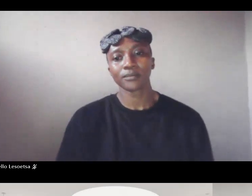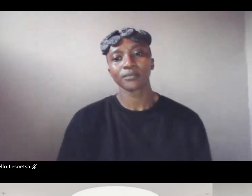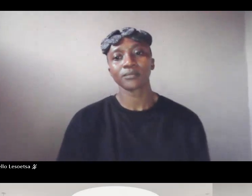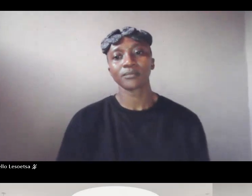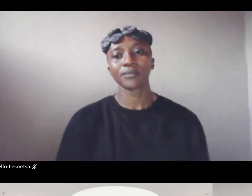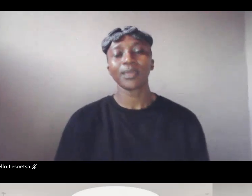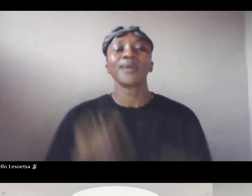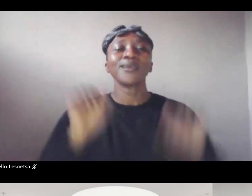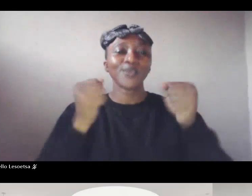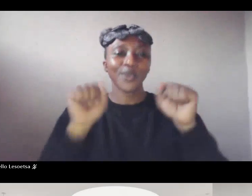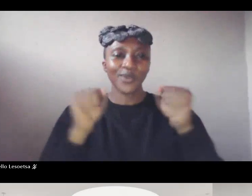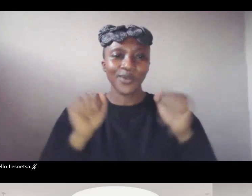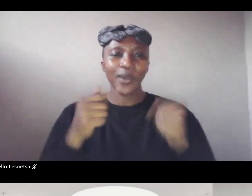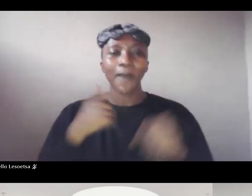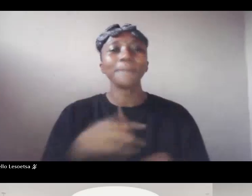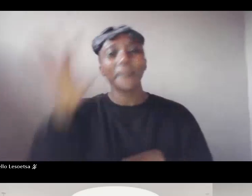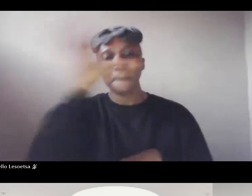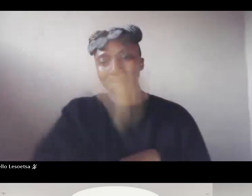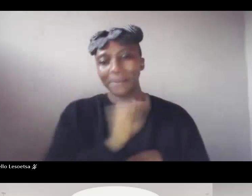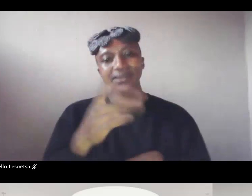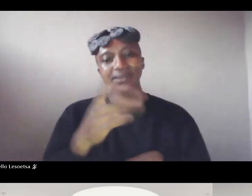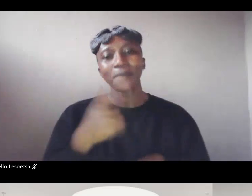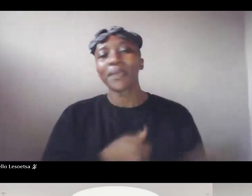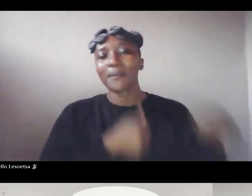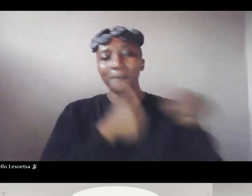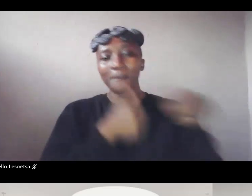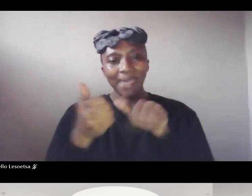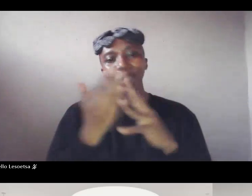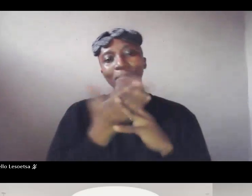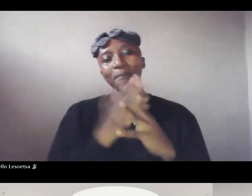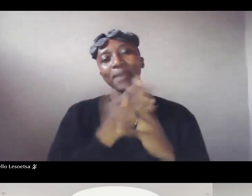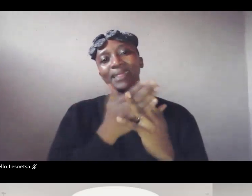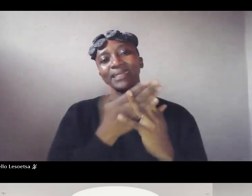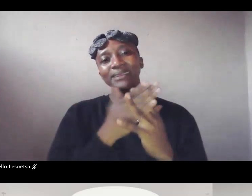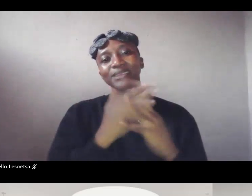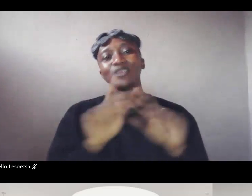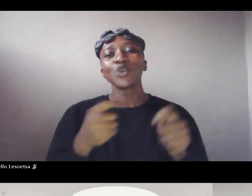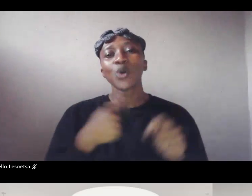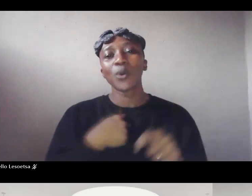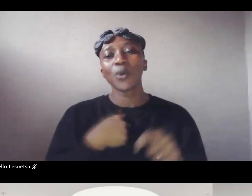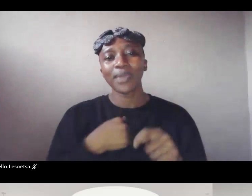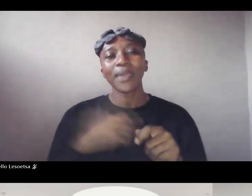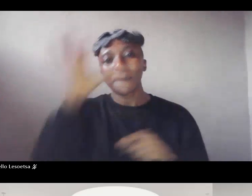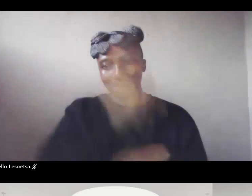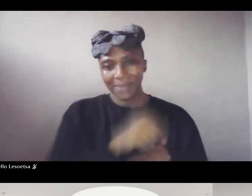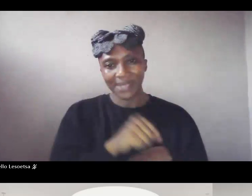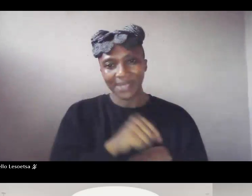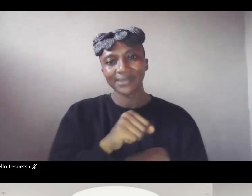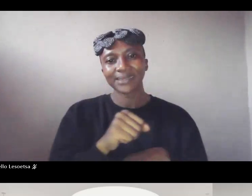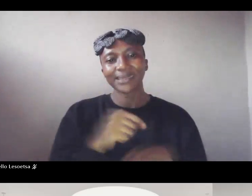got back in the middle of it, so I've missed the initial